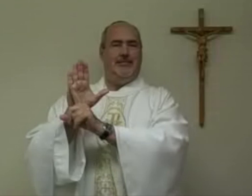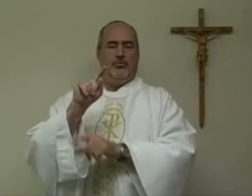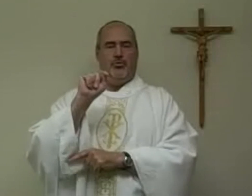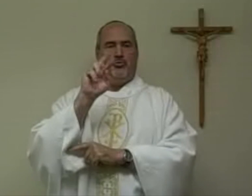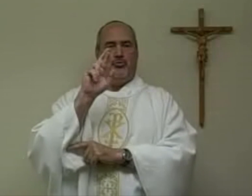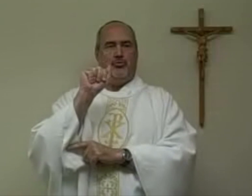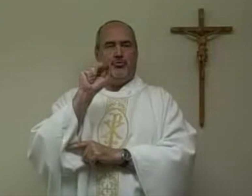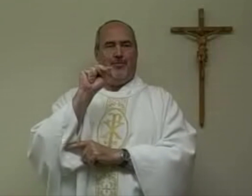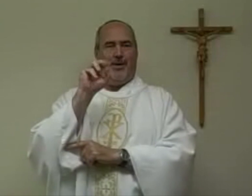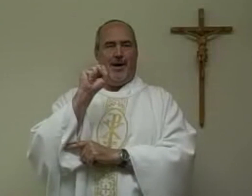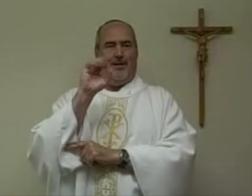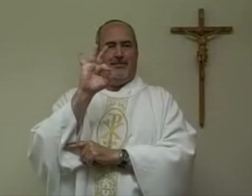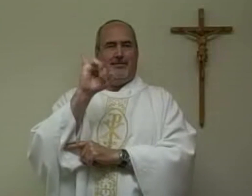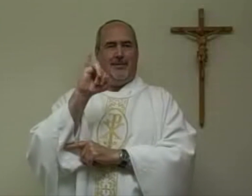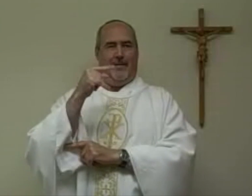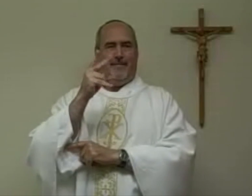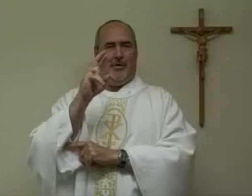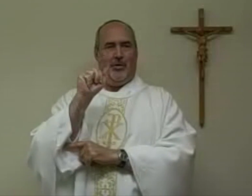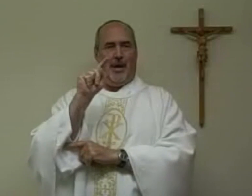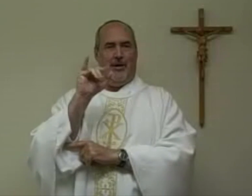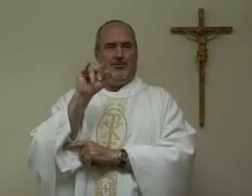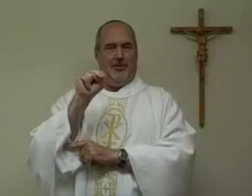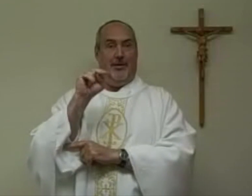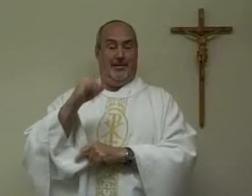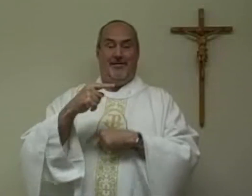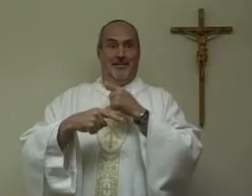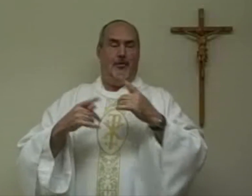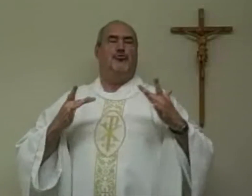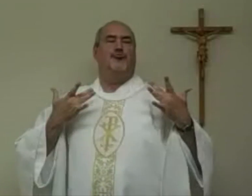Today we remember and honor Jesus' Transfiguration.